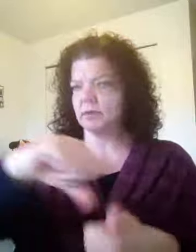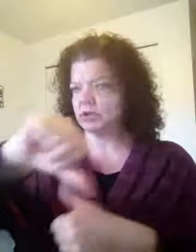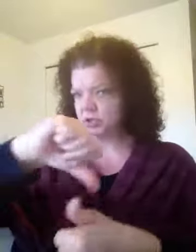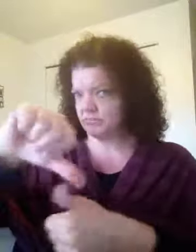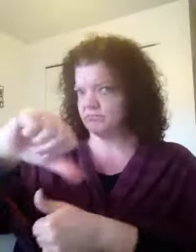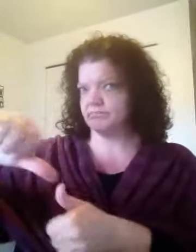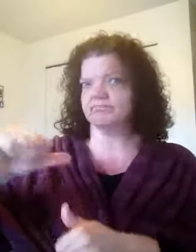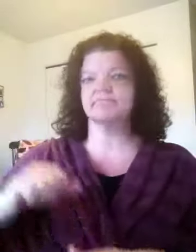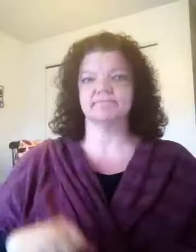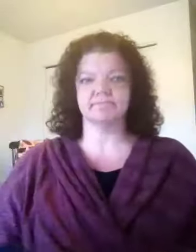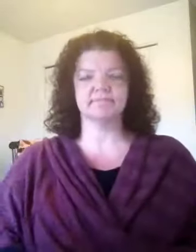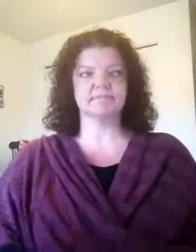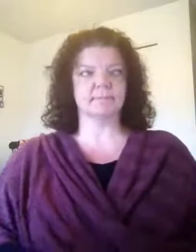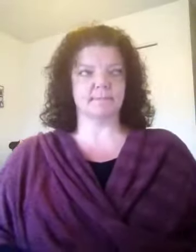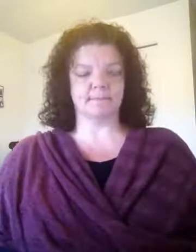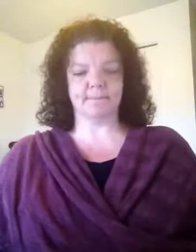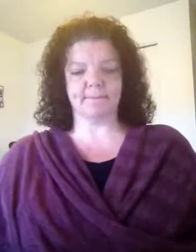Bessie Coleman.